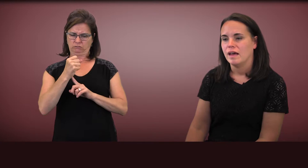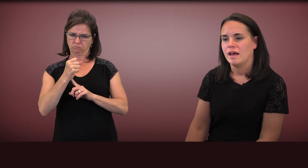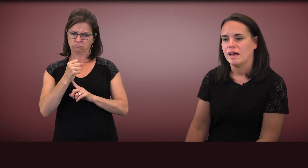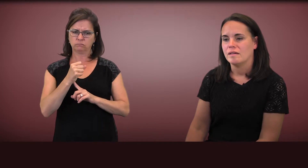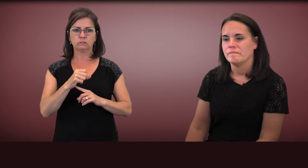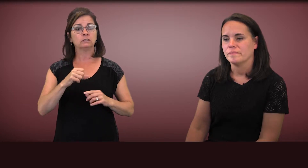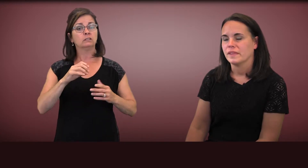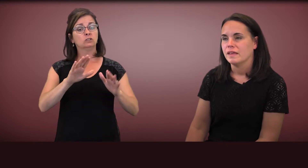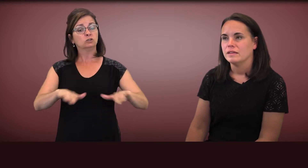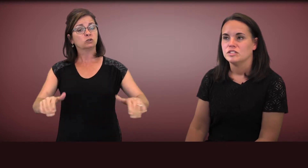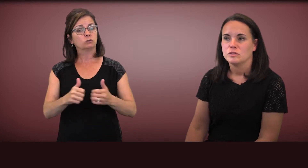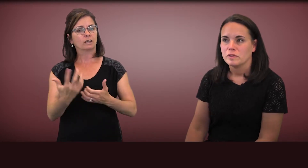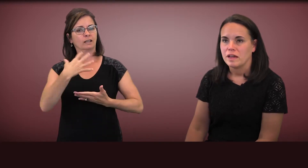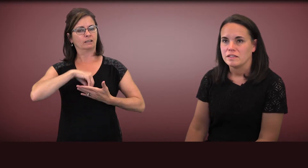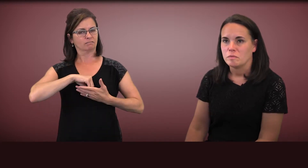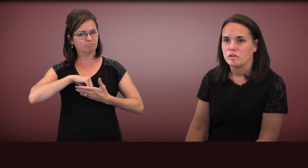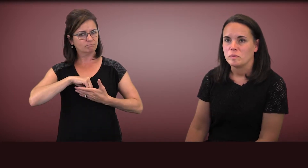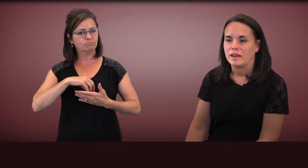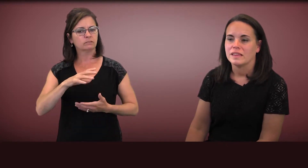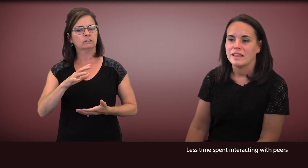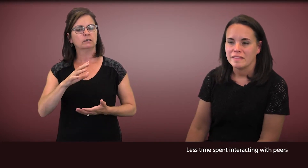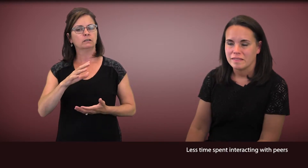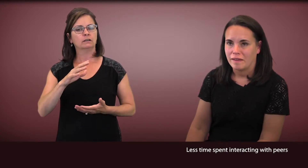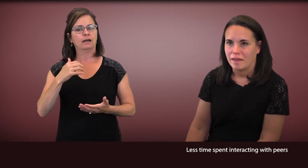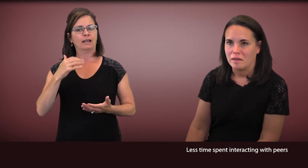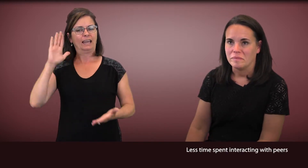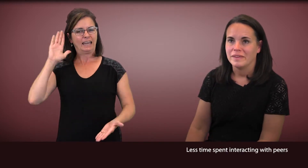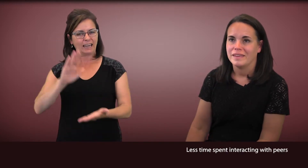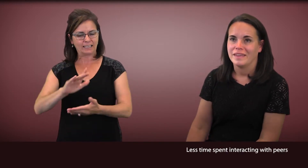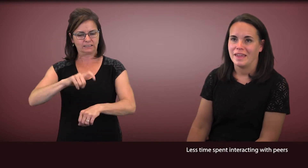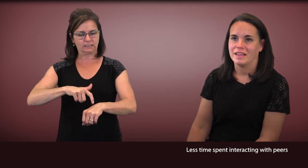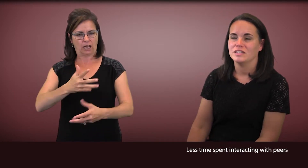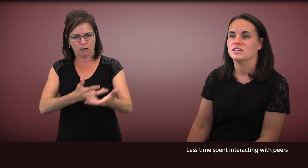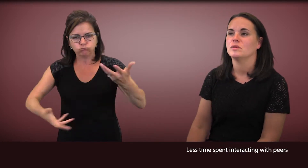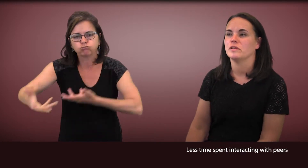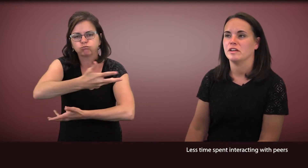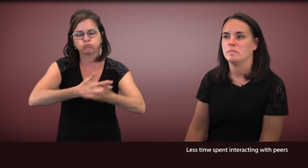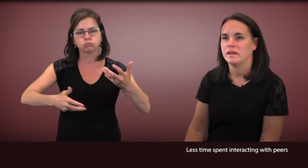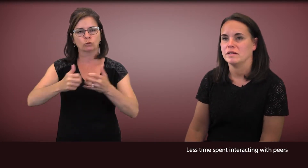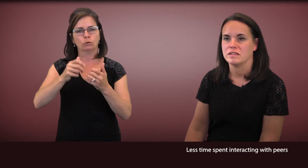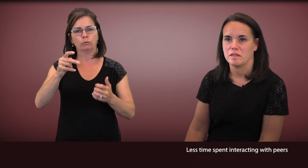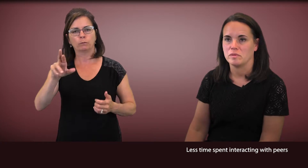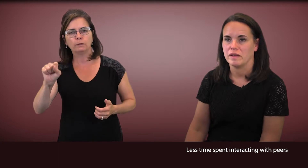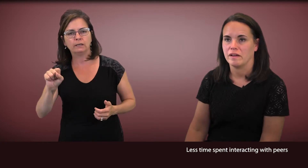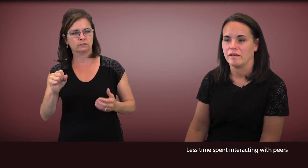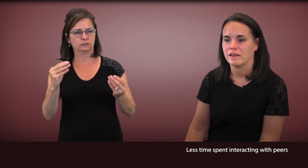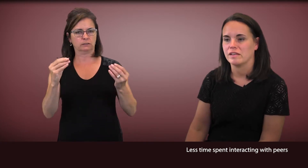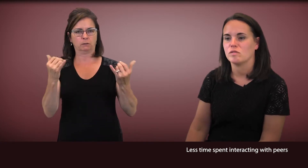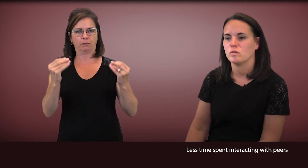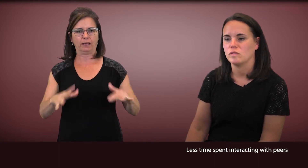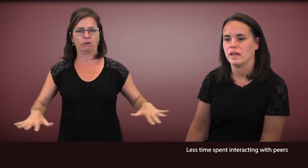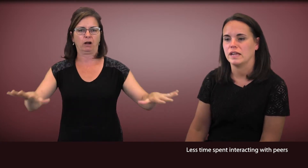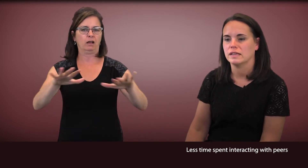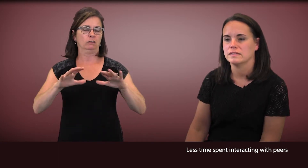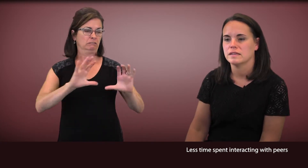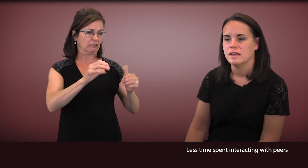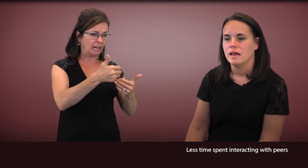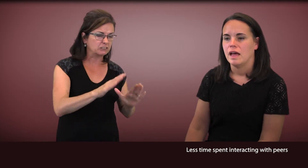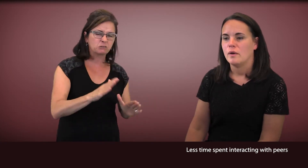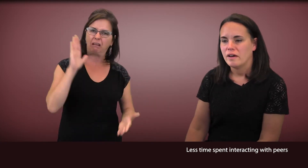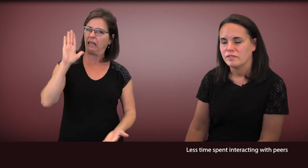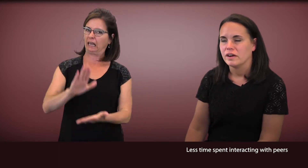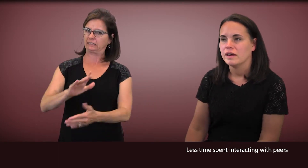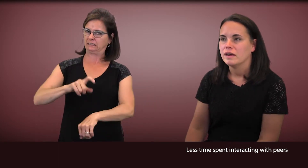closely, children with autism are spending less time engaged with their peers on the playground and in school